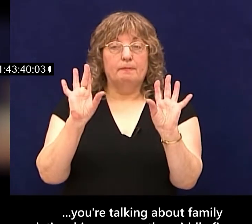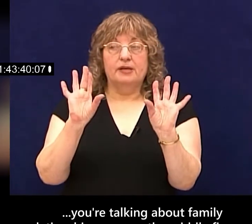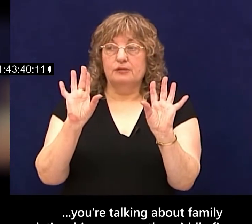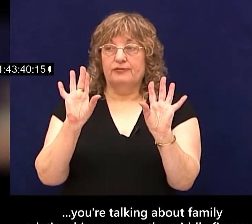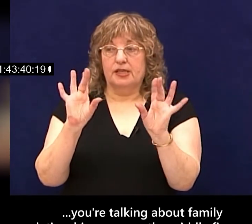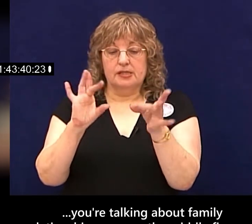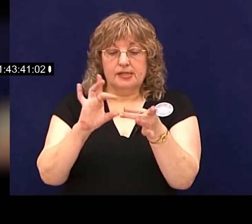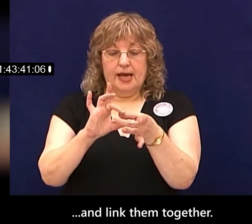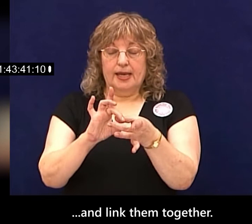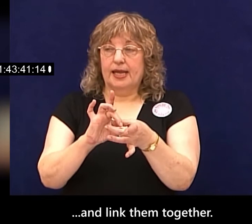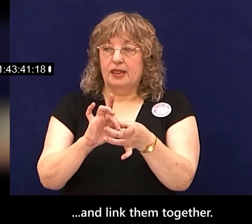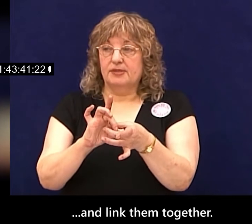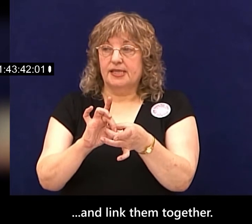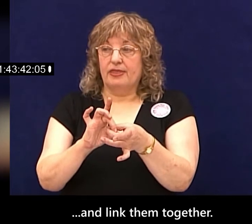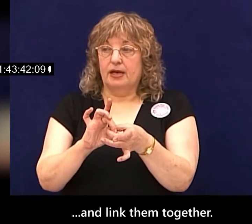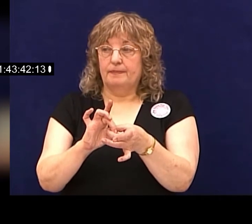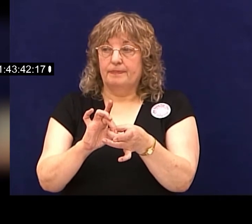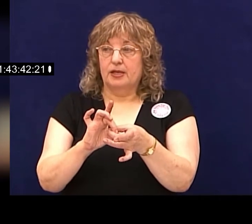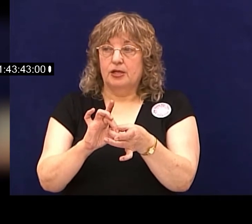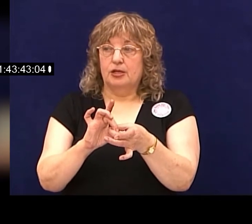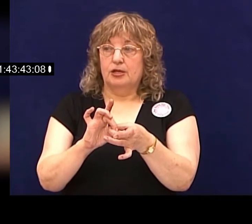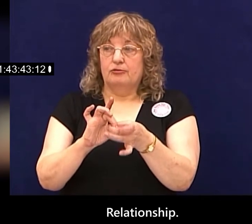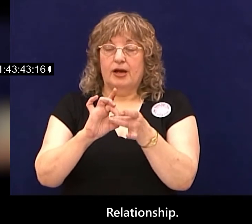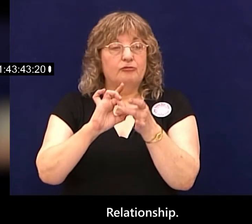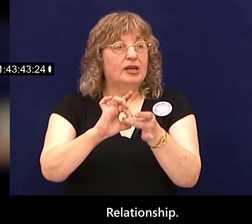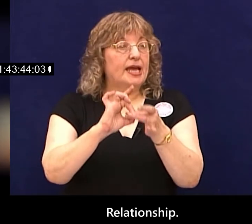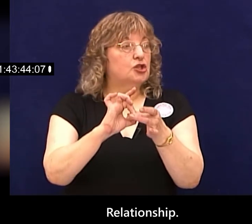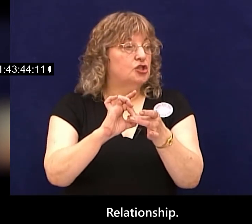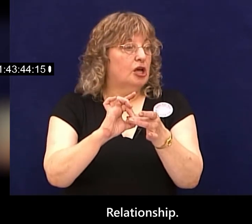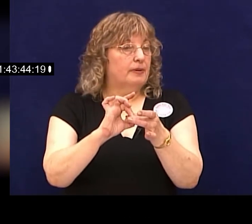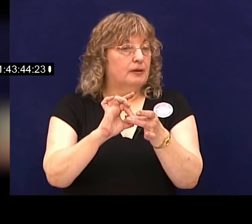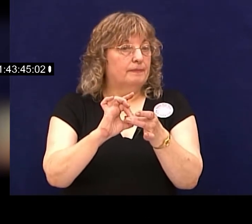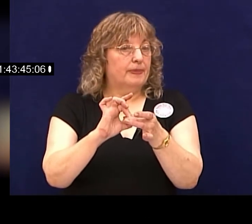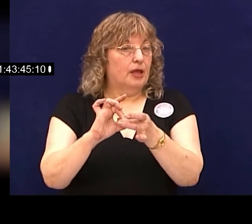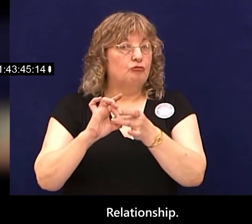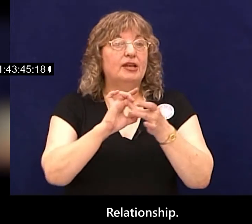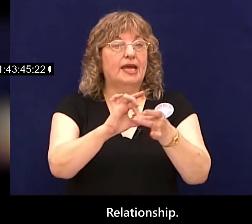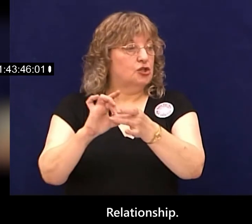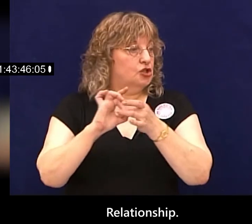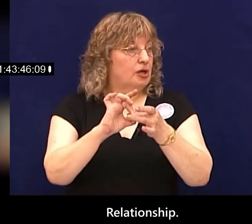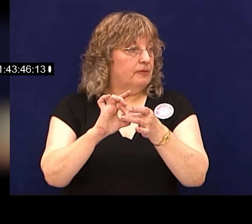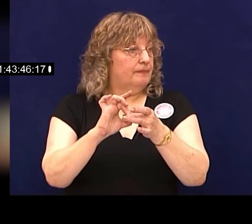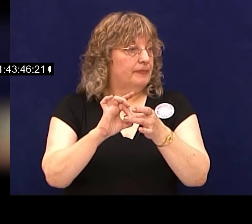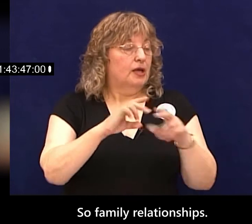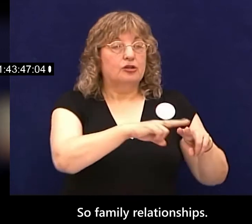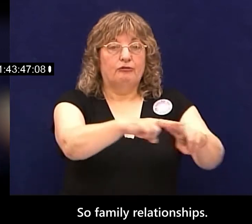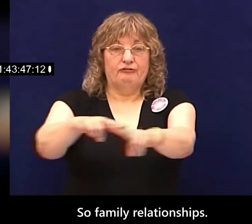middle fingers and link them together. Right? Relationship. Relationship. So